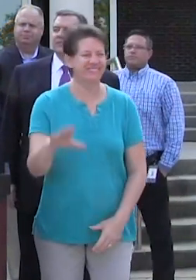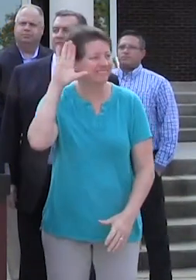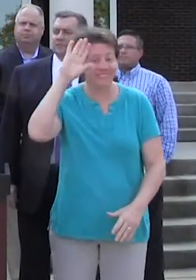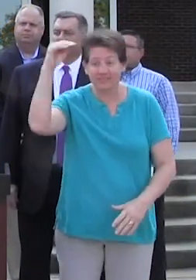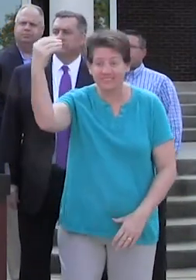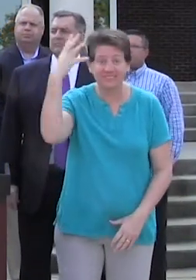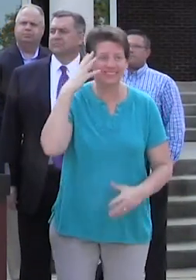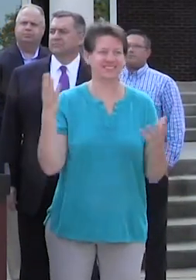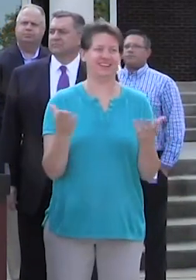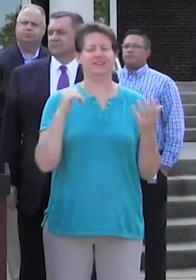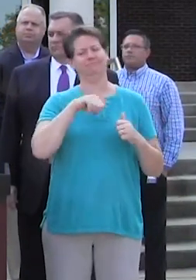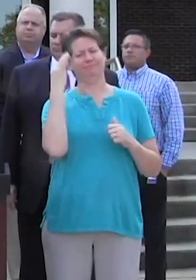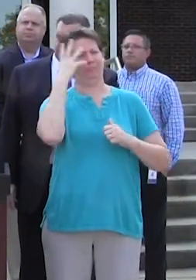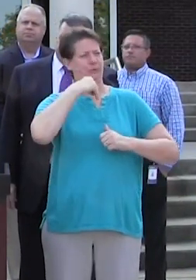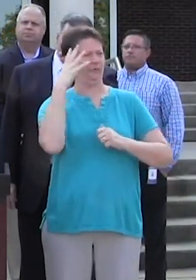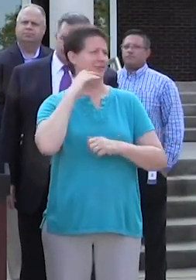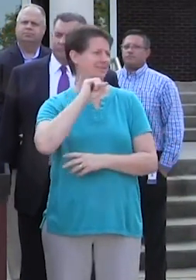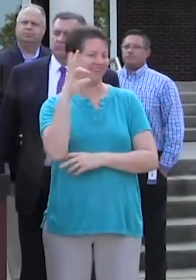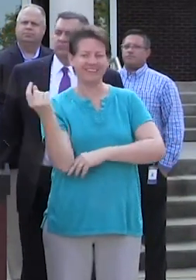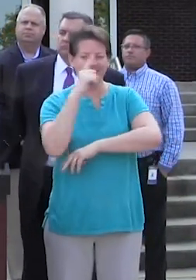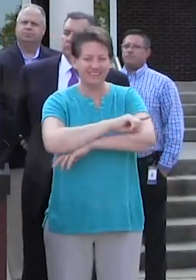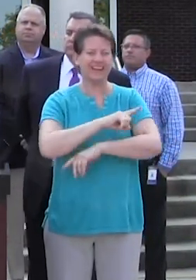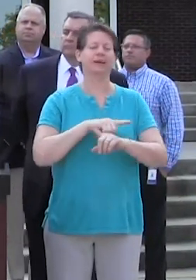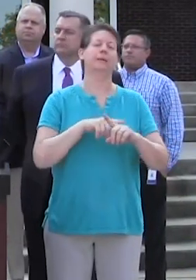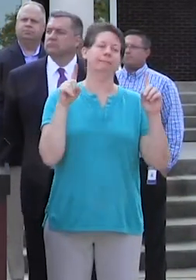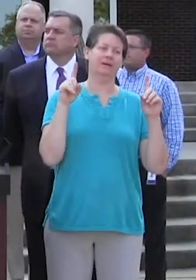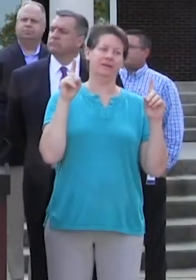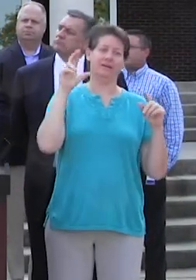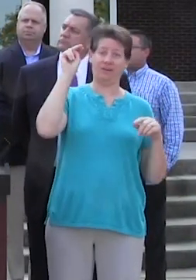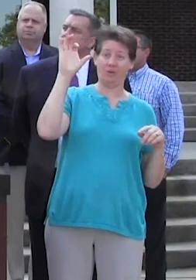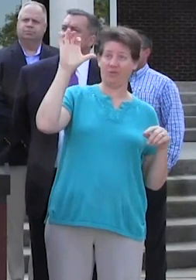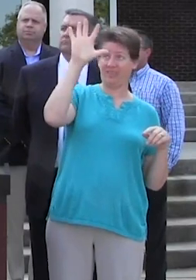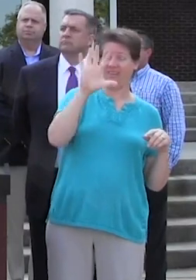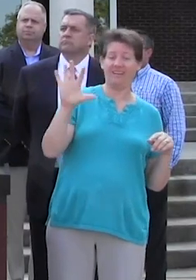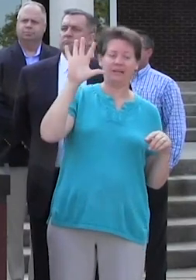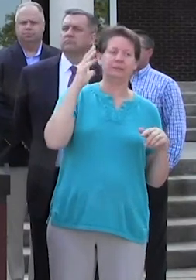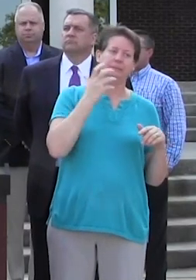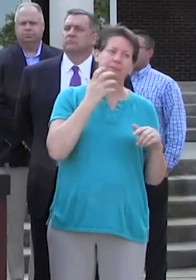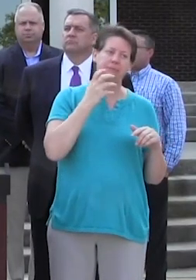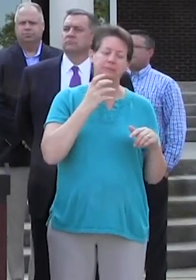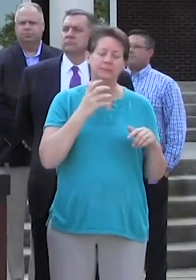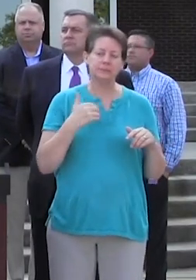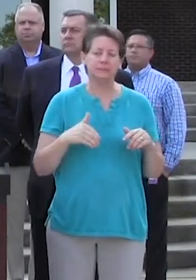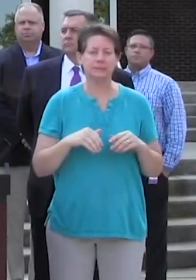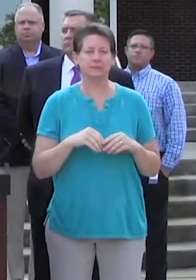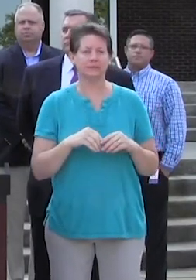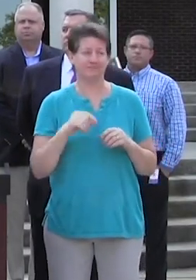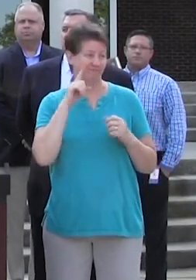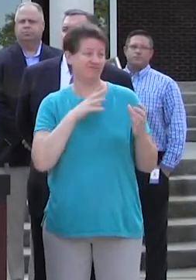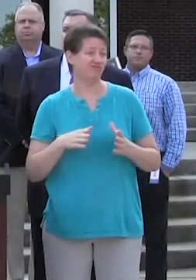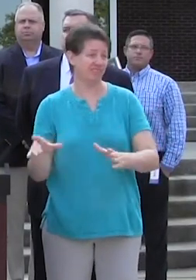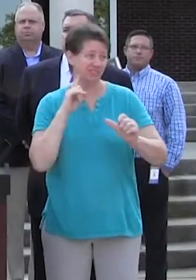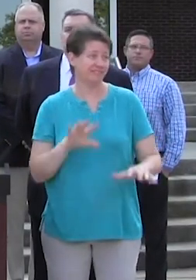Well, the sun's shining here. It's another beautiful South Carolina day, but along the North Carolina border, our county's there. As you know, the rivers